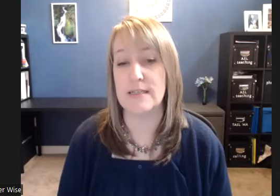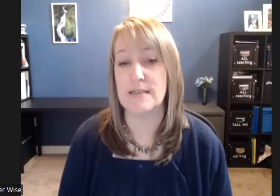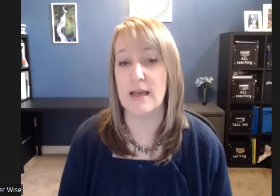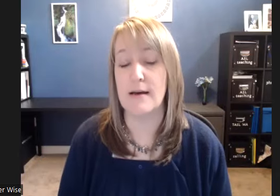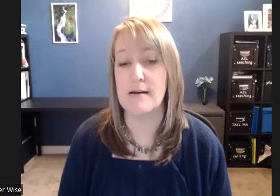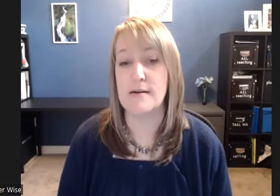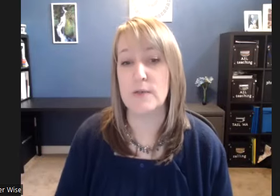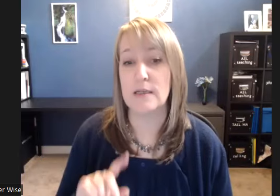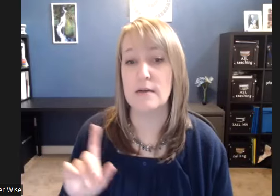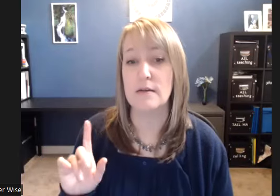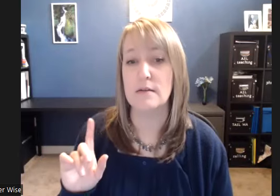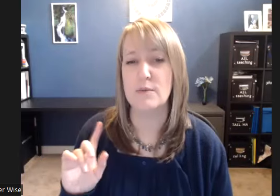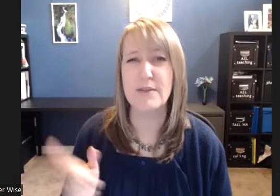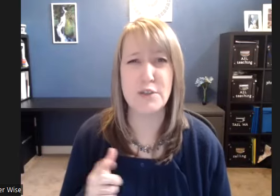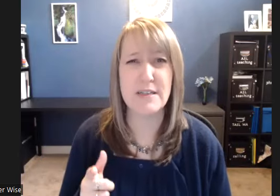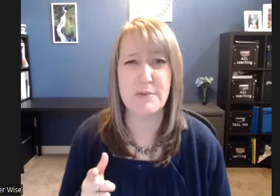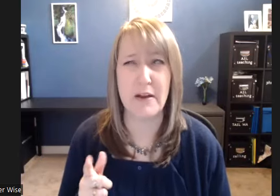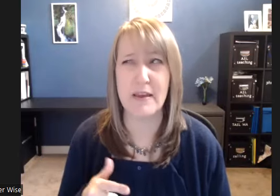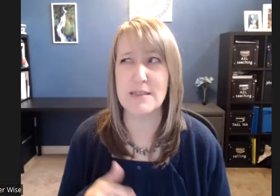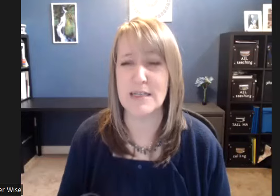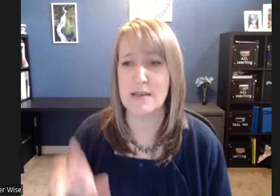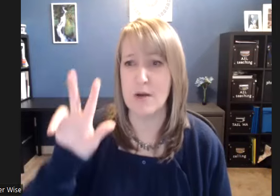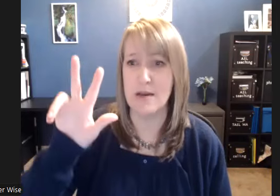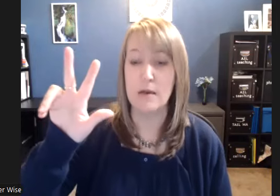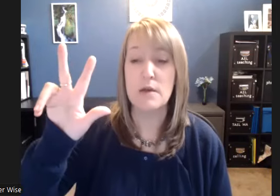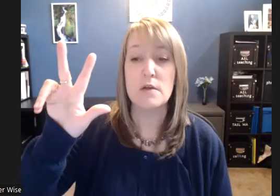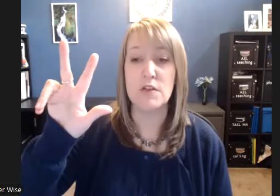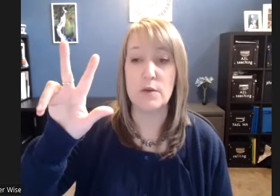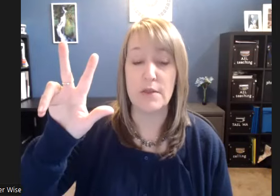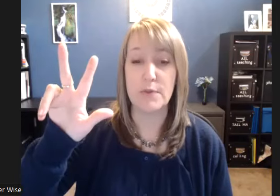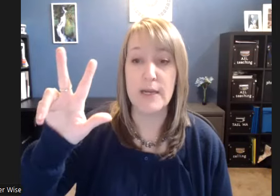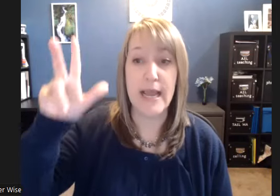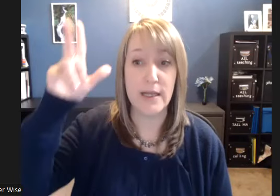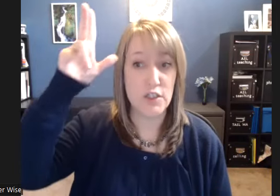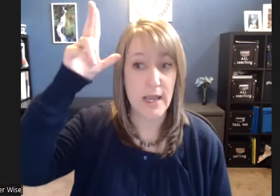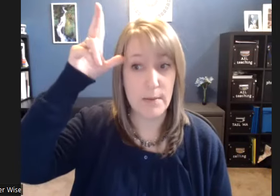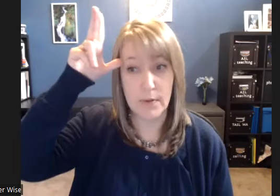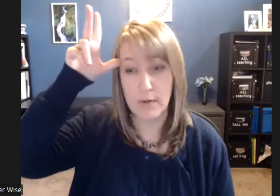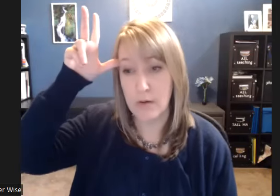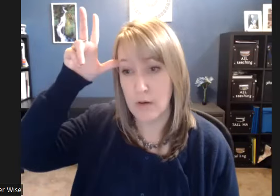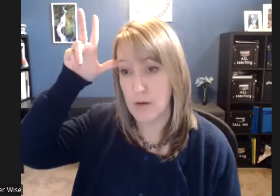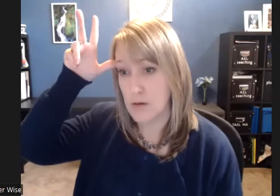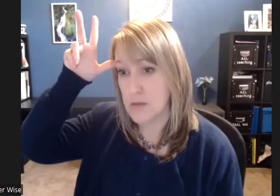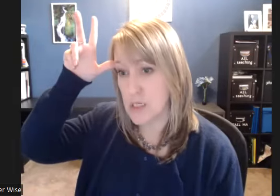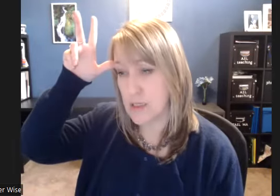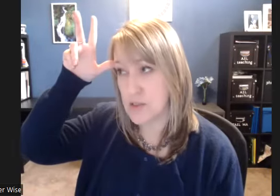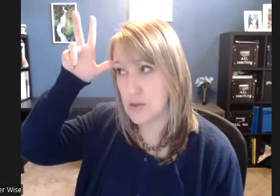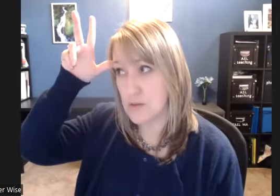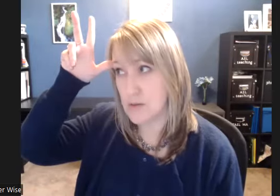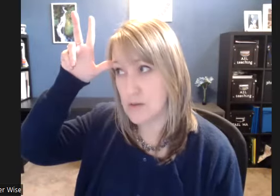Mischievous. We have learned this before. I think it was ASL 1. So you want a 3 hand shape, touch